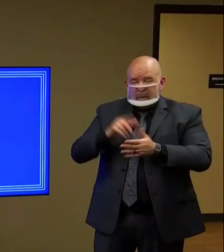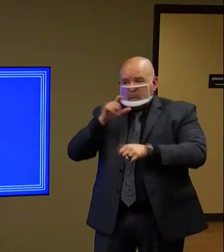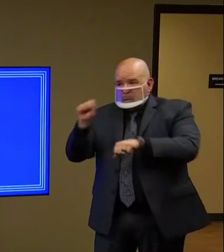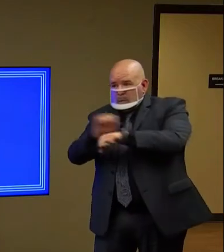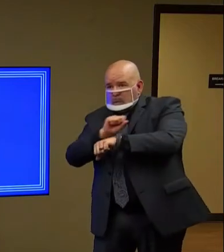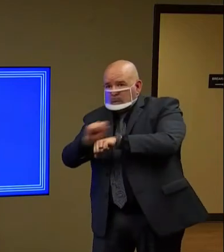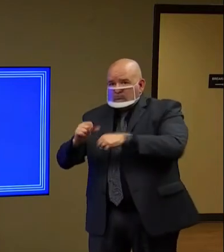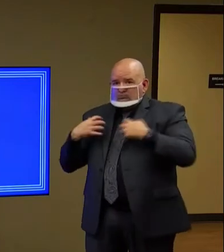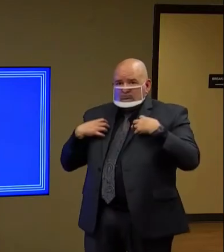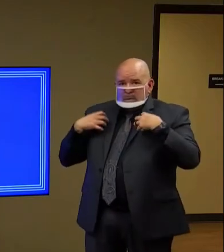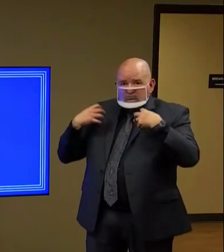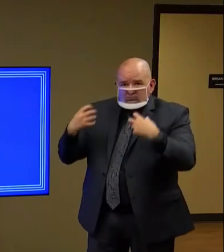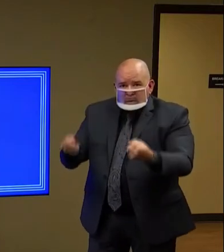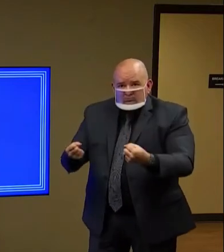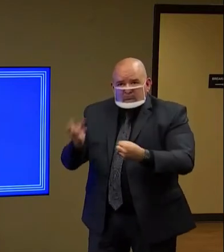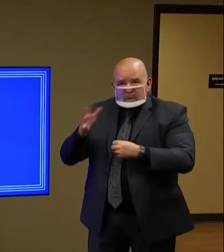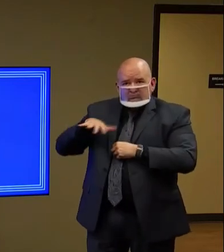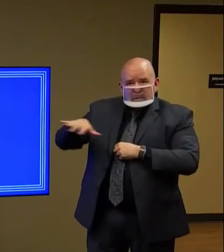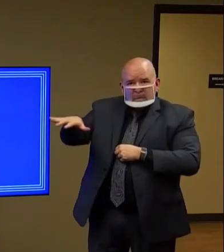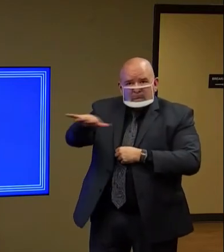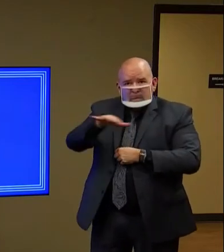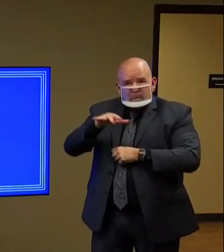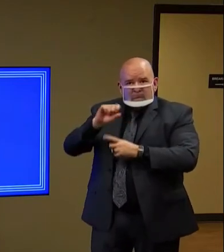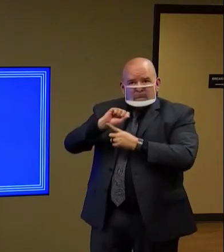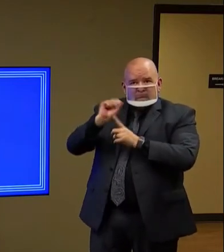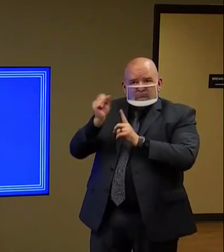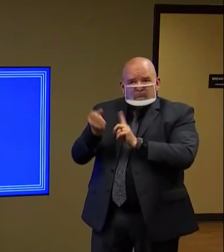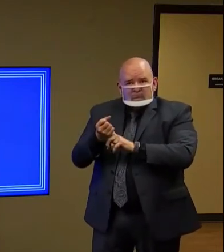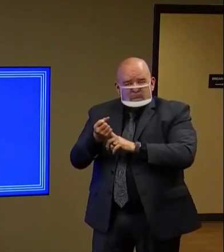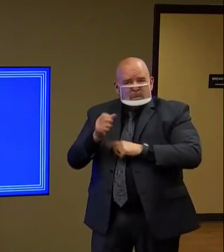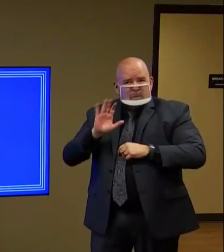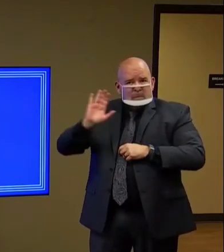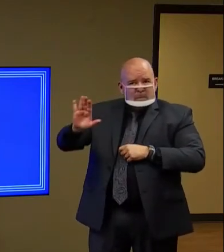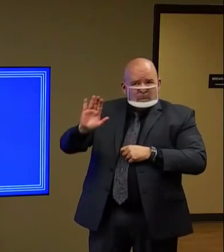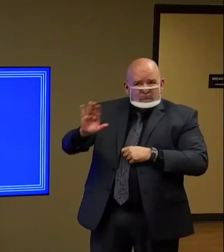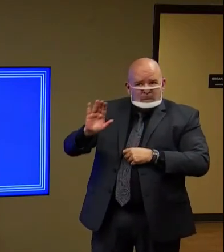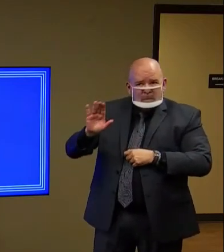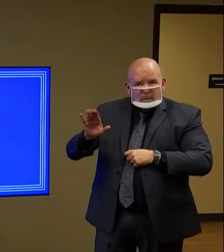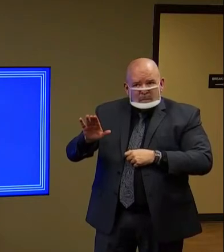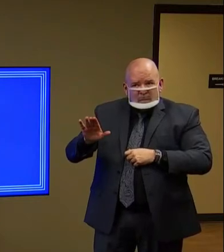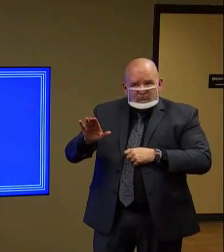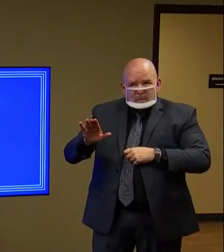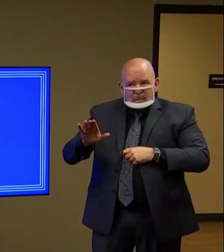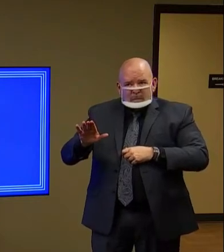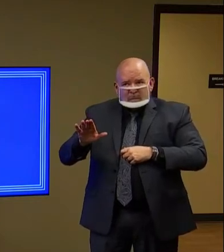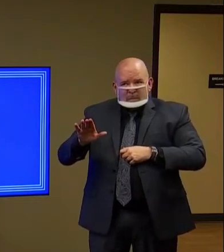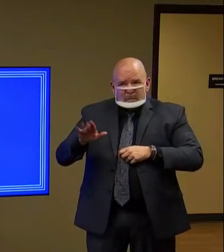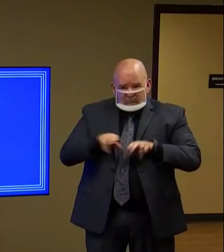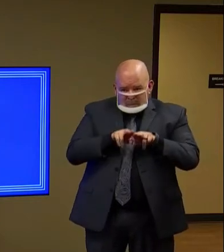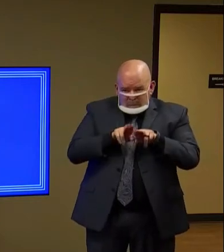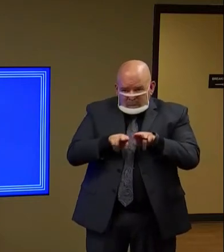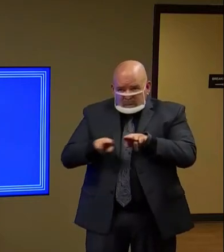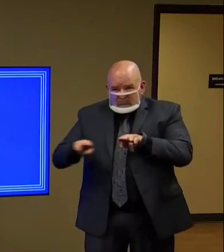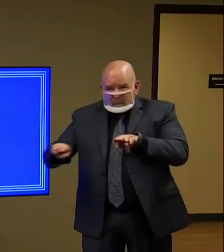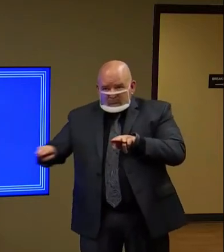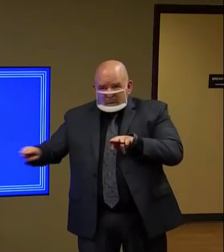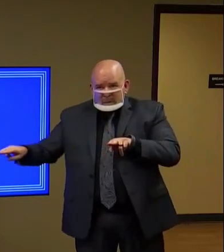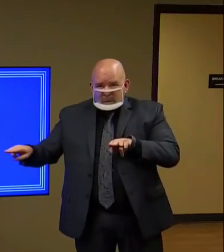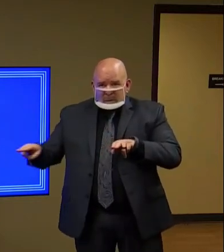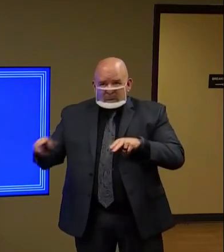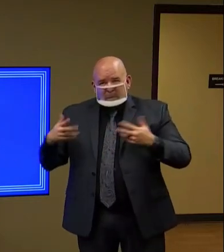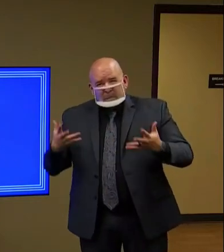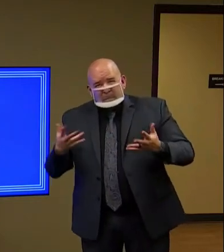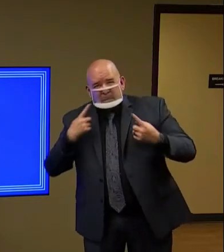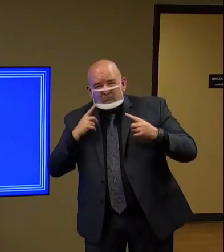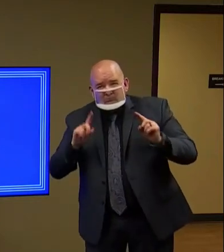situation where they have to have people stacked on top of one another, they'll find a way to make it work. But people should not be under